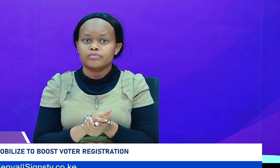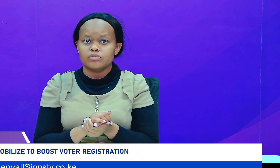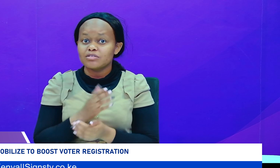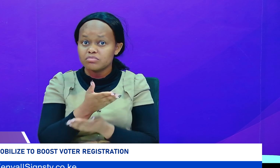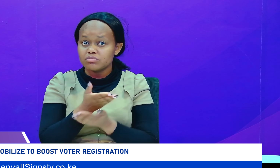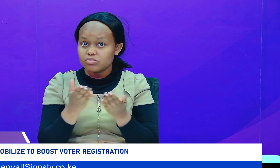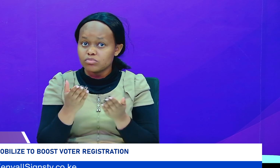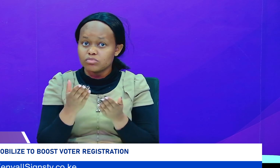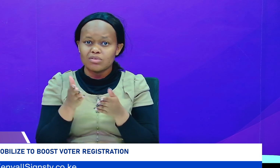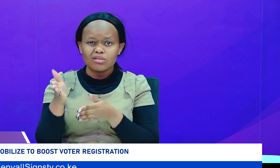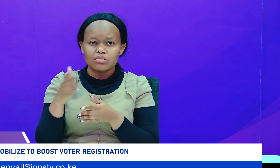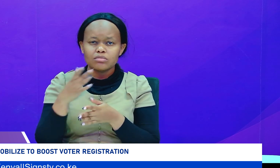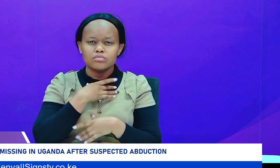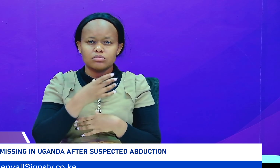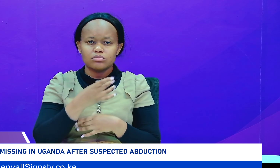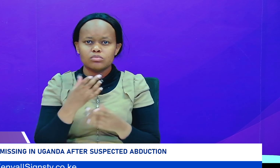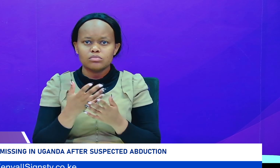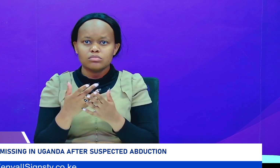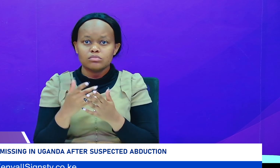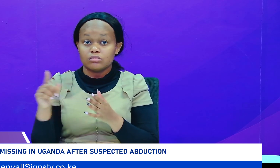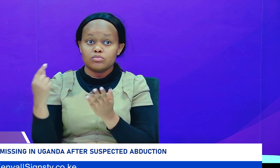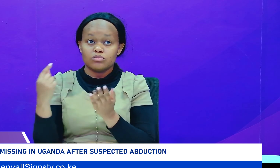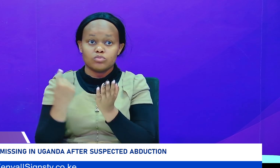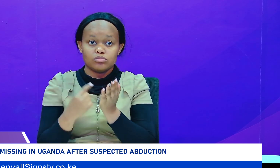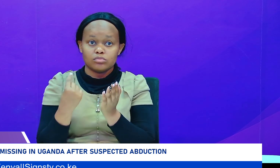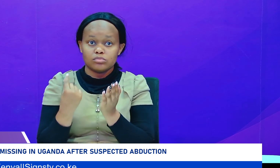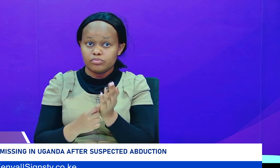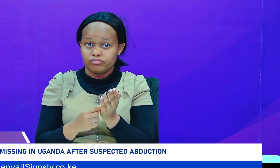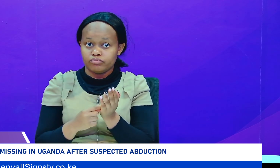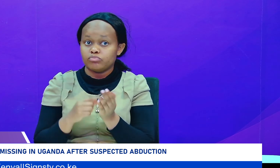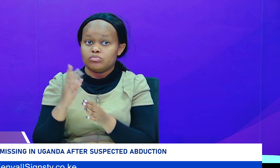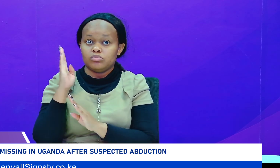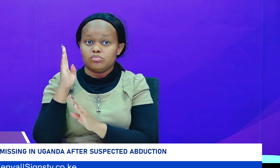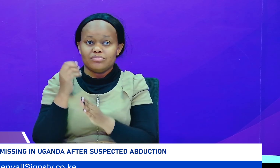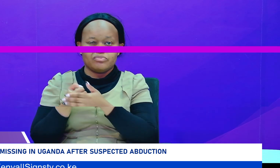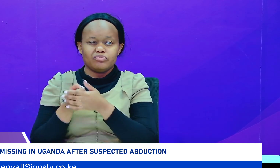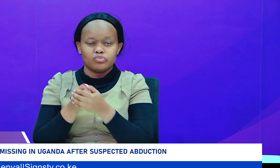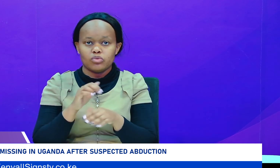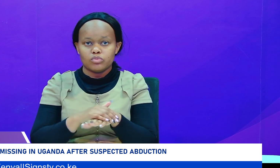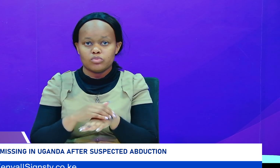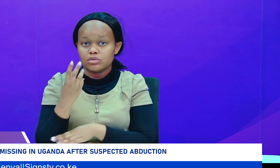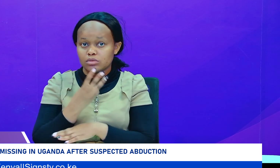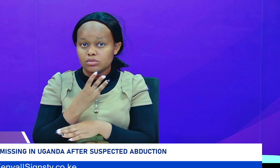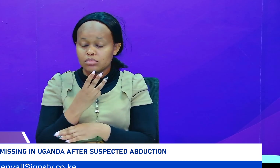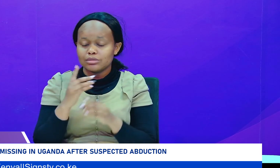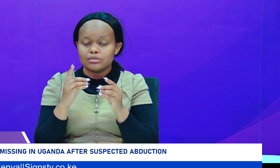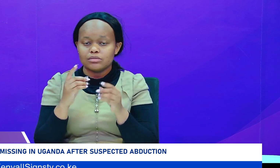indicating they were likely seized by Ugandan security forces on Wednesday, October 1st.